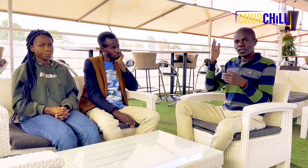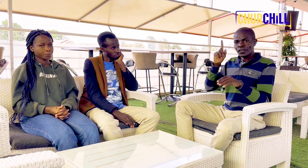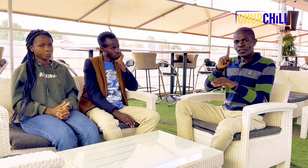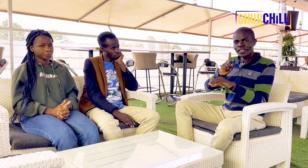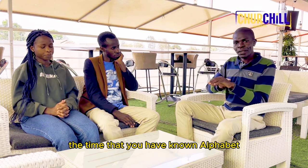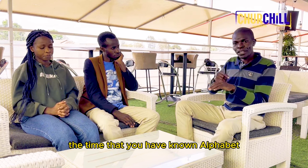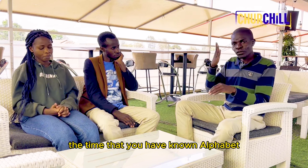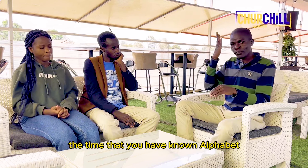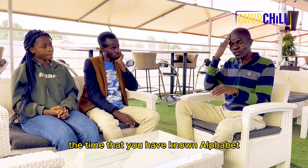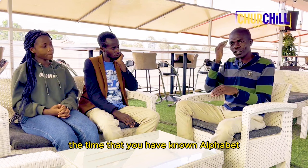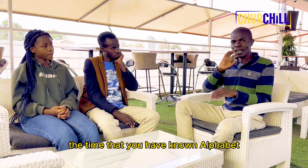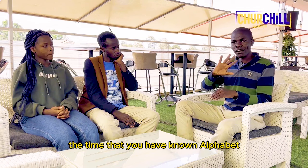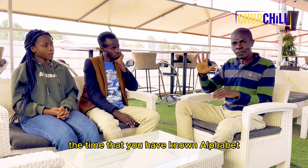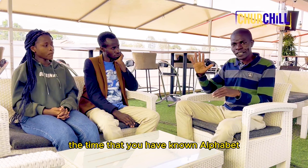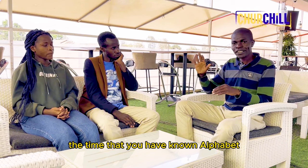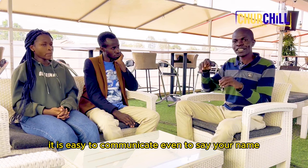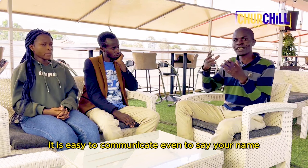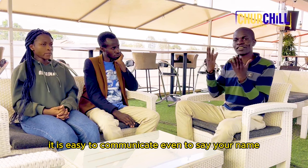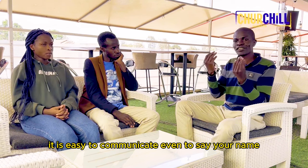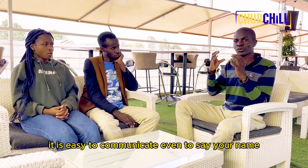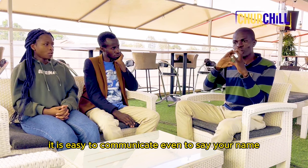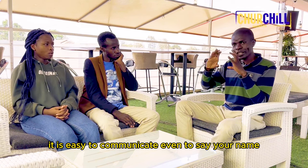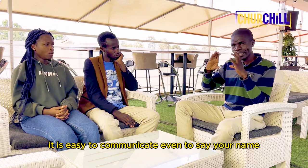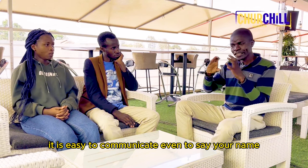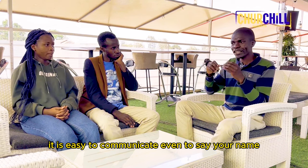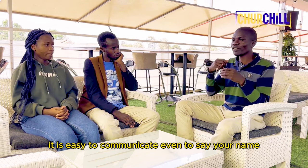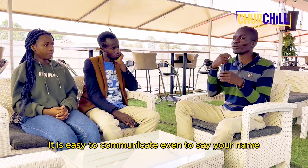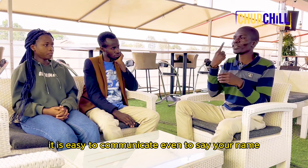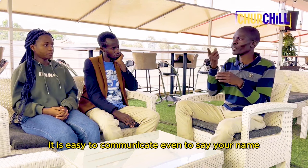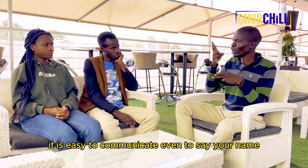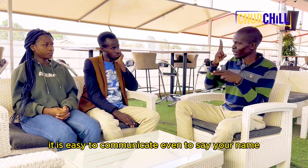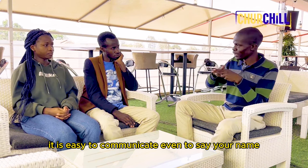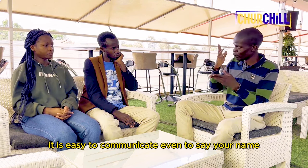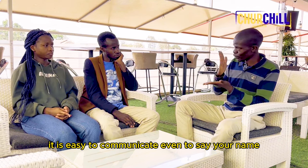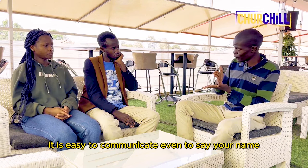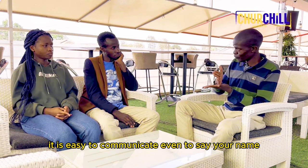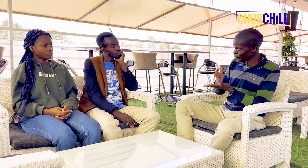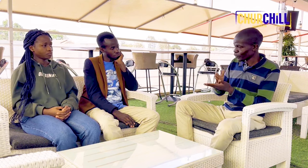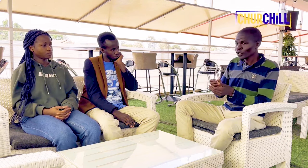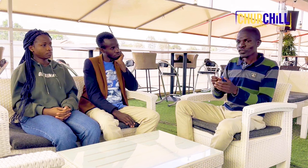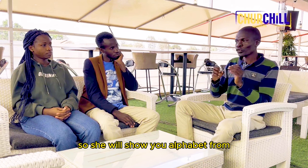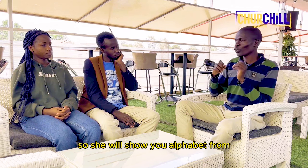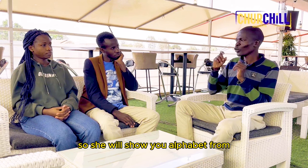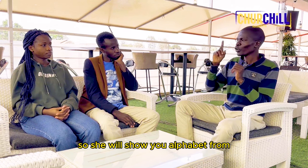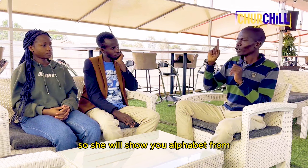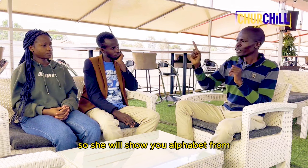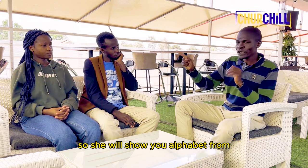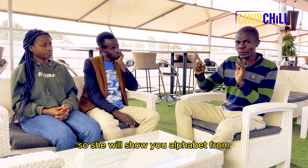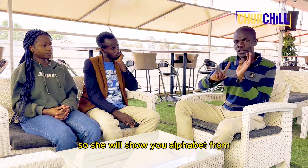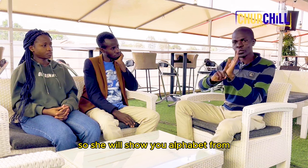The time that you have known alphabet, it is easy to communicate, even to say your name. So, she will show